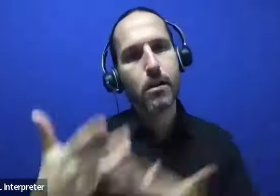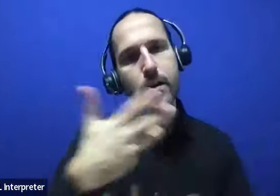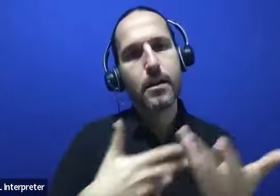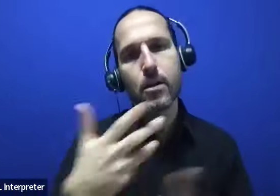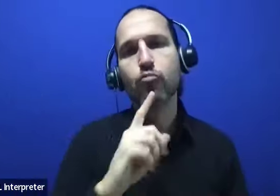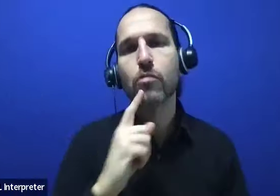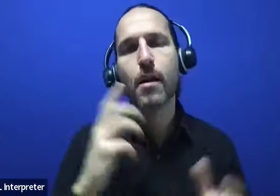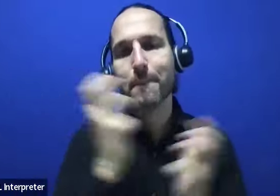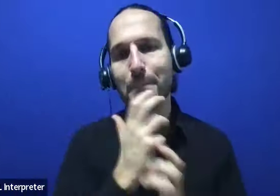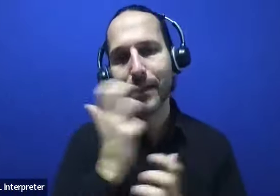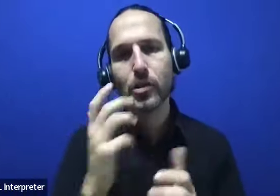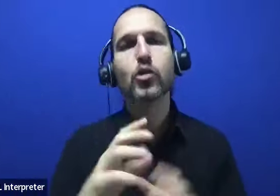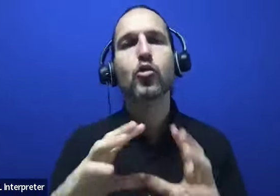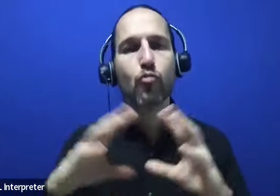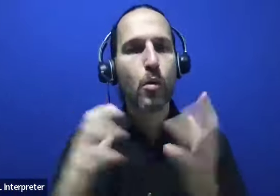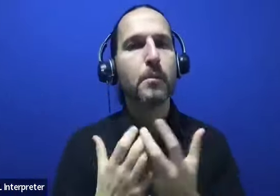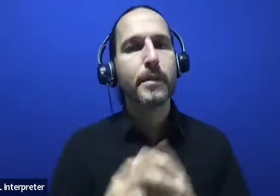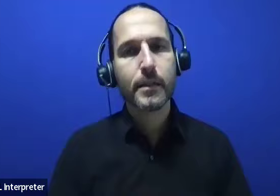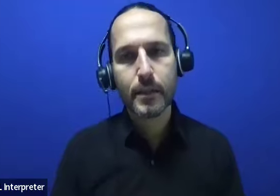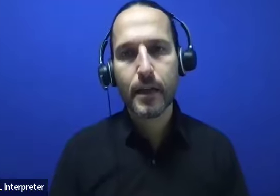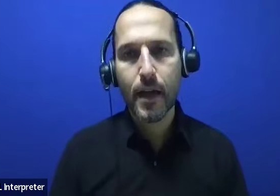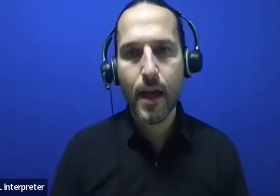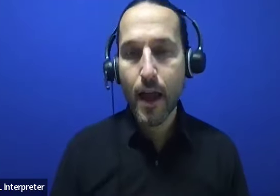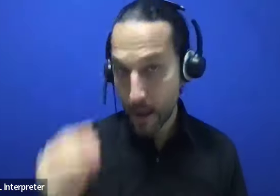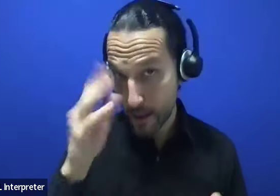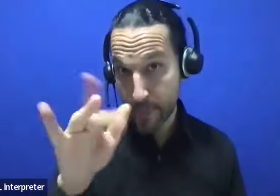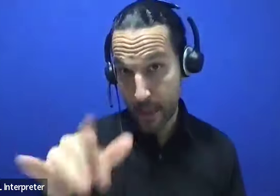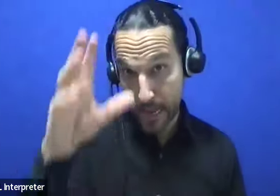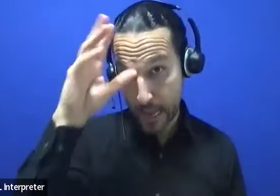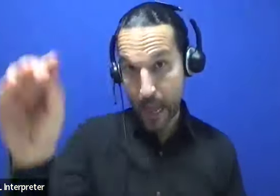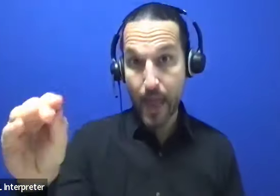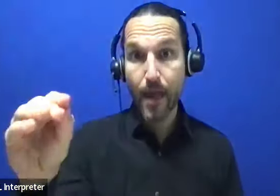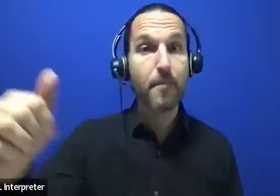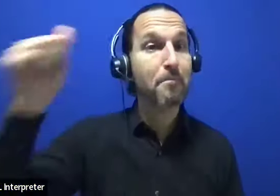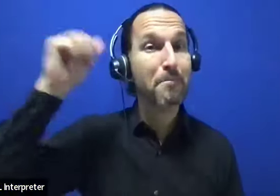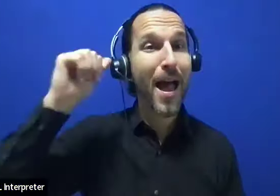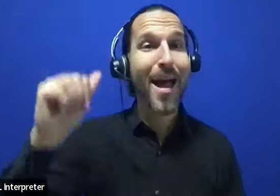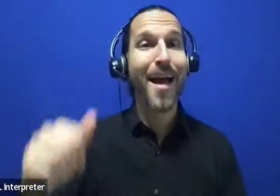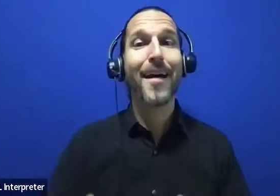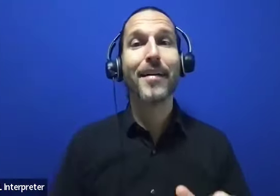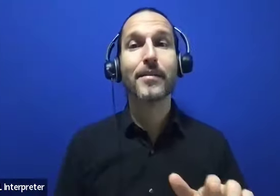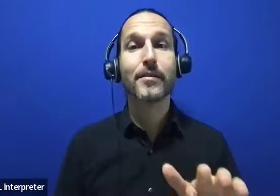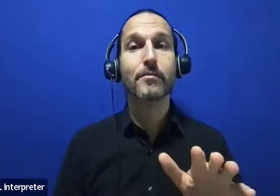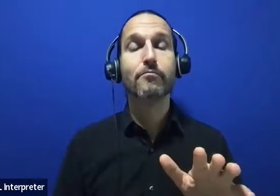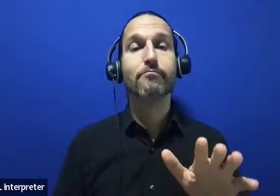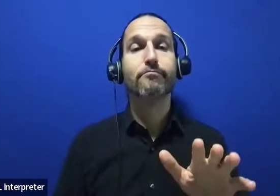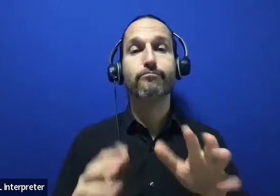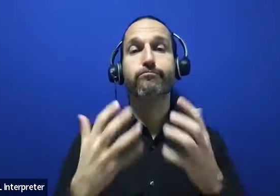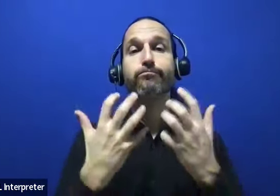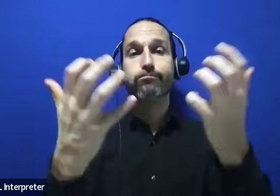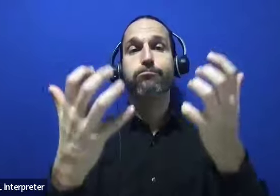such an amazing group of people to work with. I do like to point out that the guy in the back row who was an undergraduate here at Central